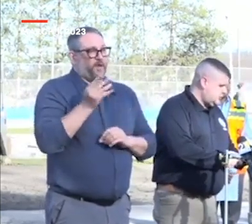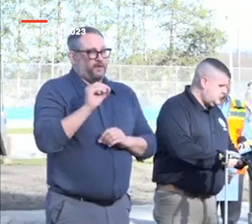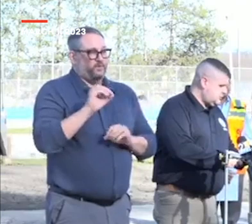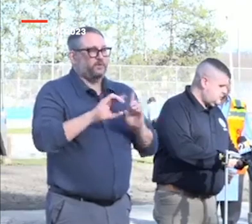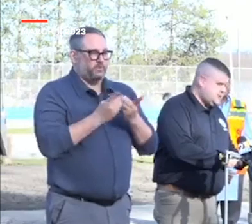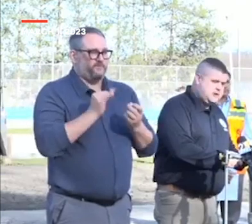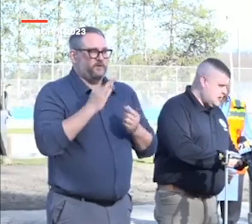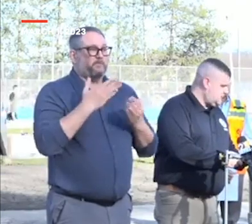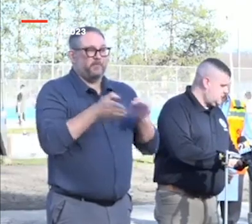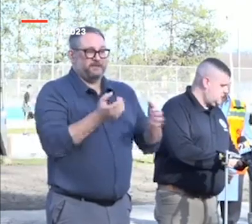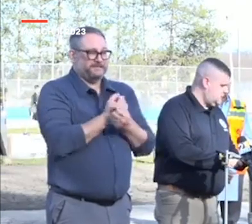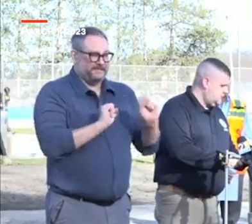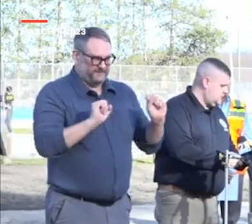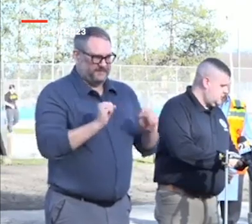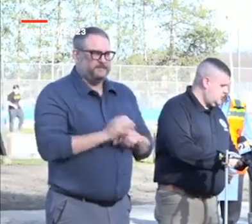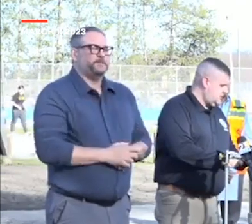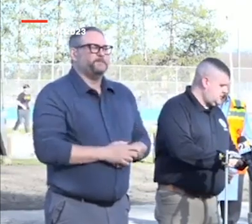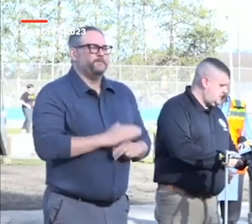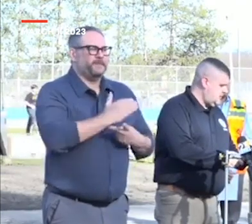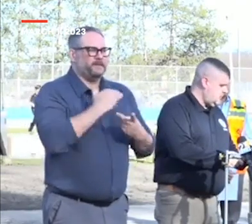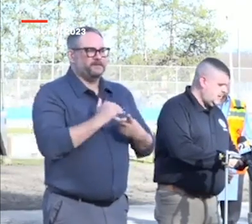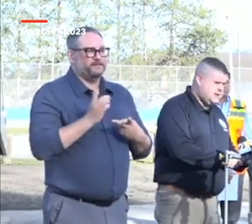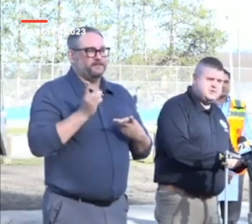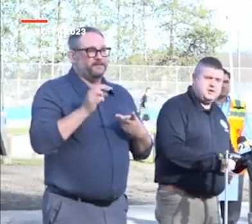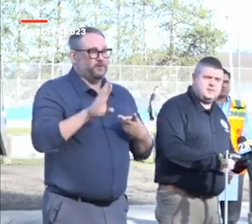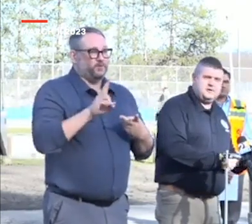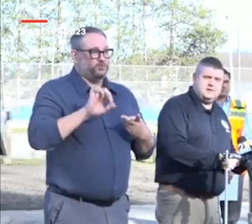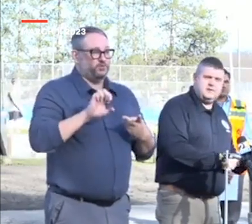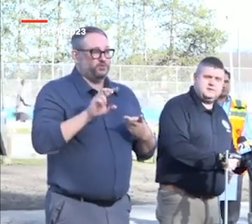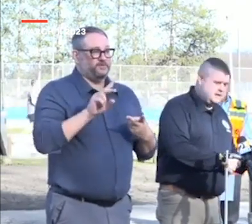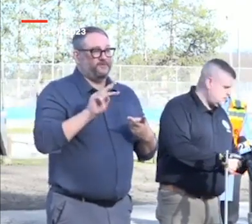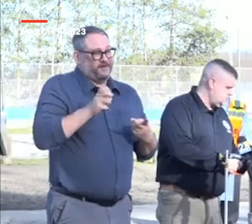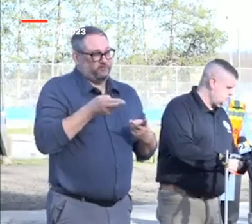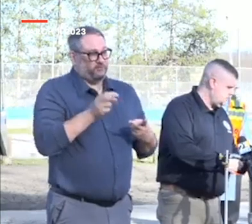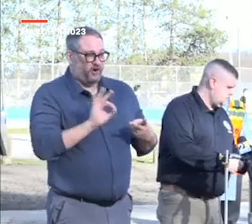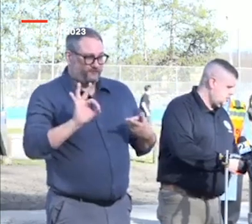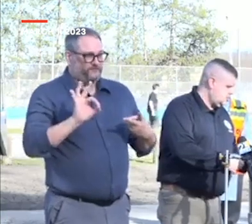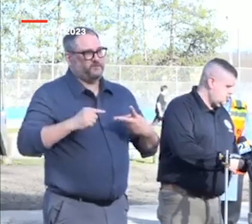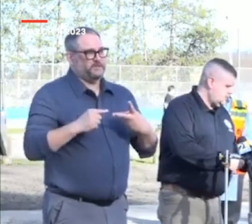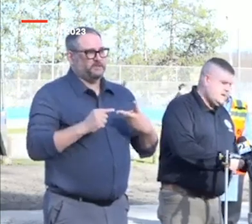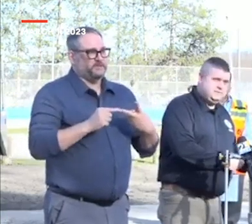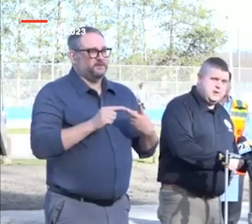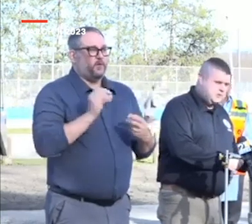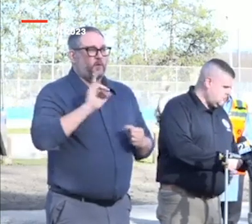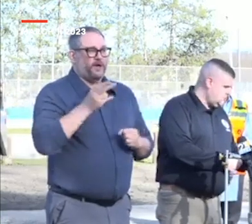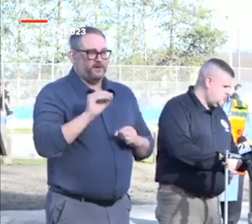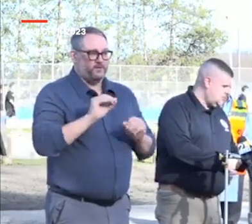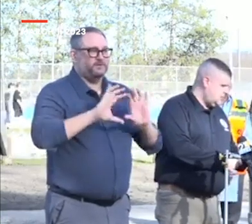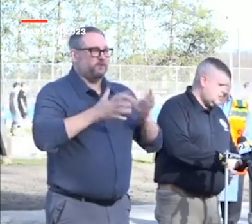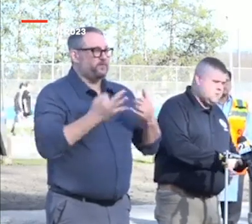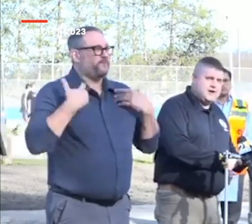Dr. Bruce Vanderhoff, who is the Ohio Department of Health Director, and